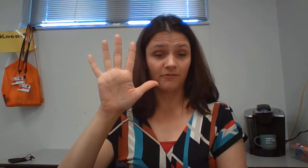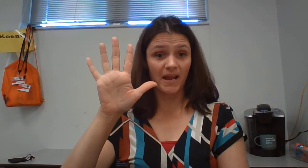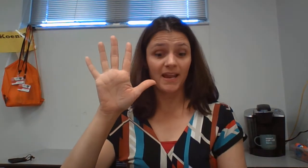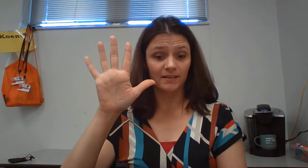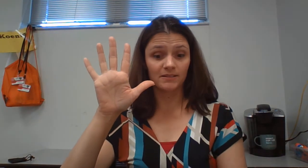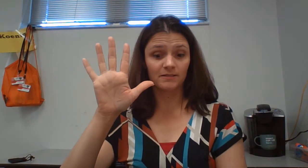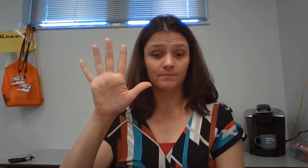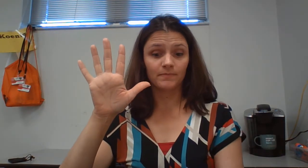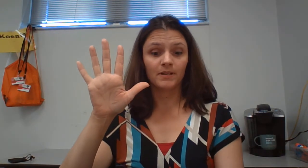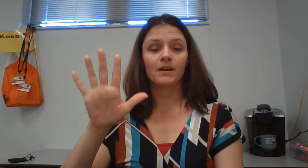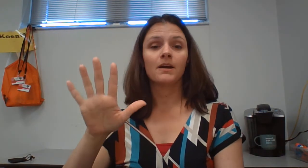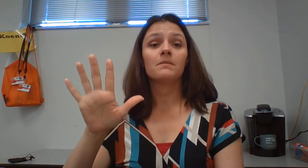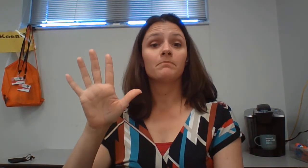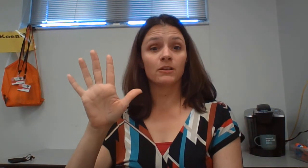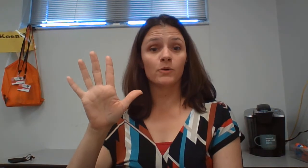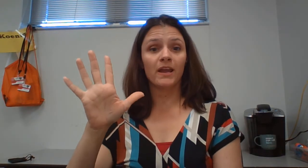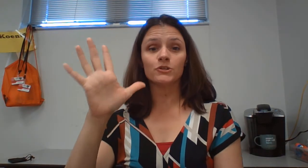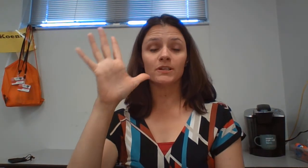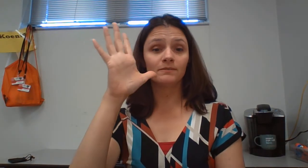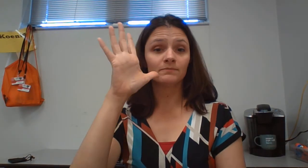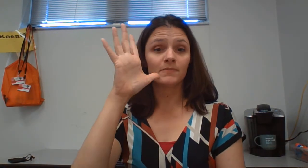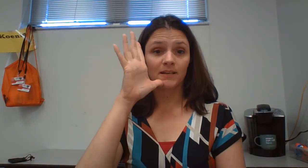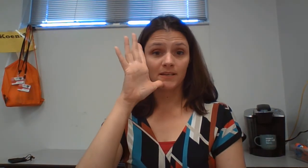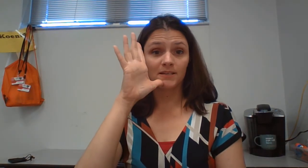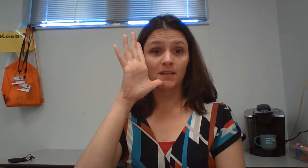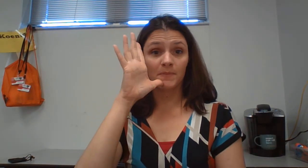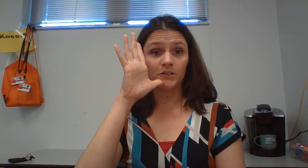hand. My location is thumb on chin.